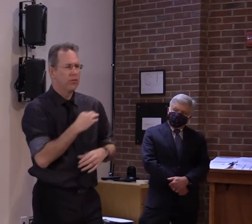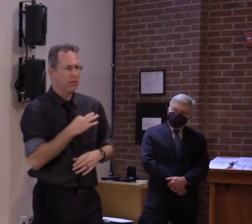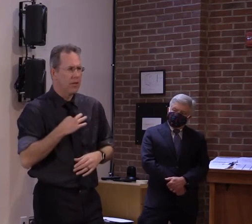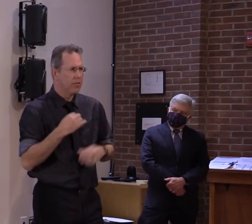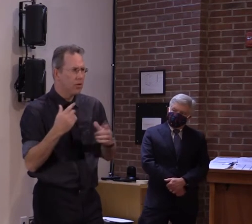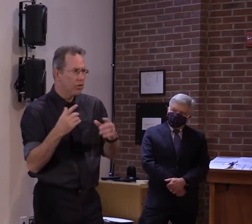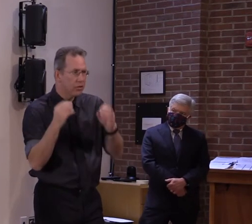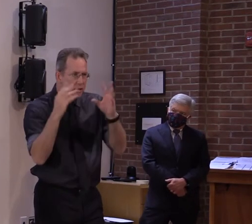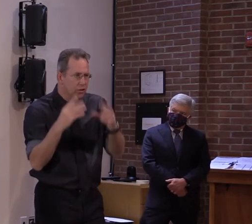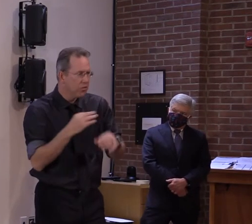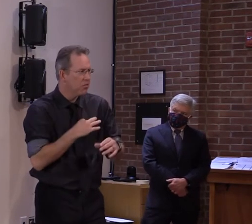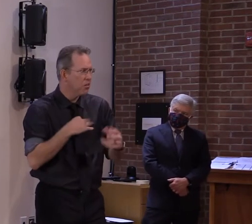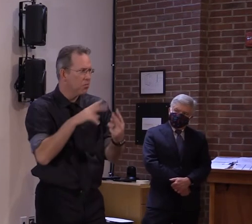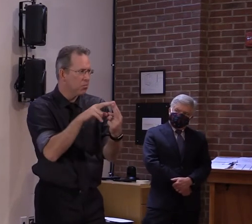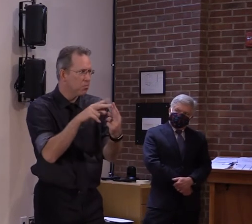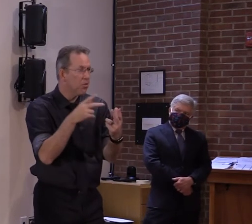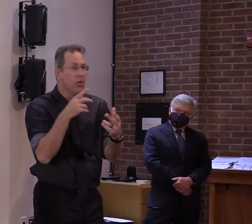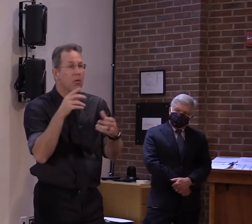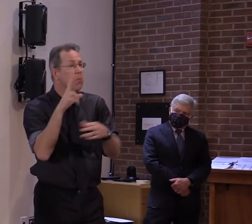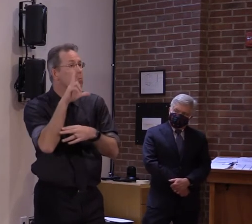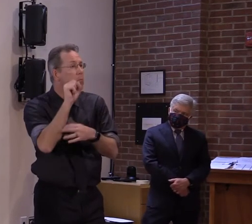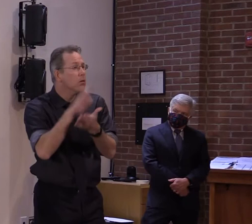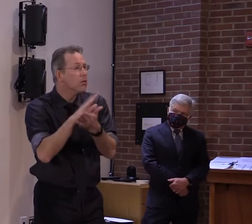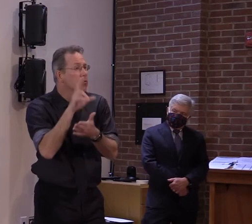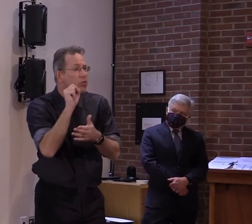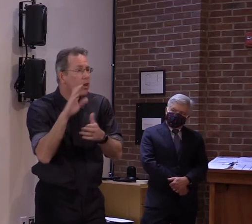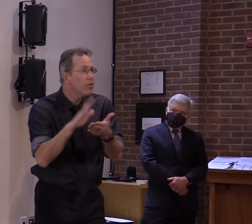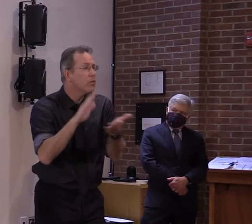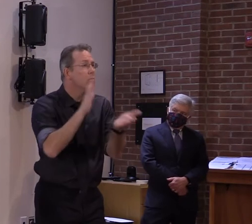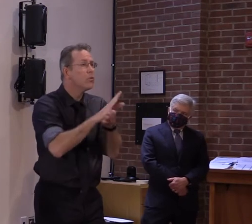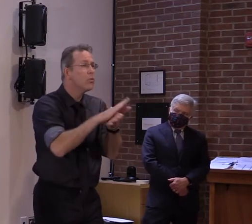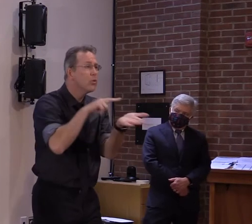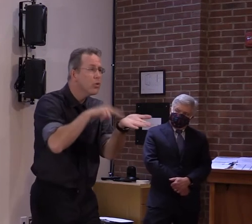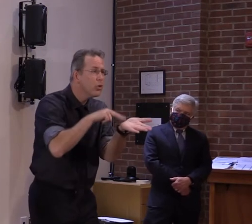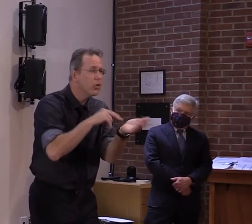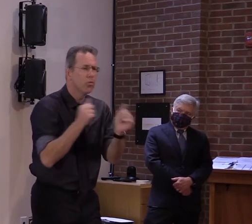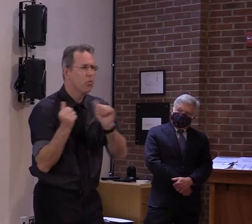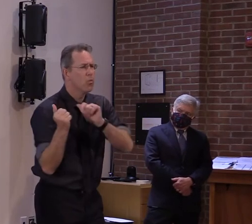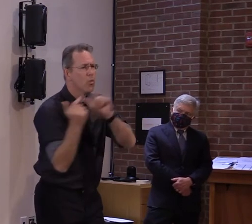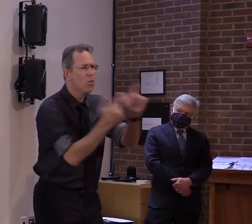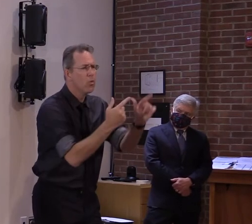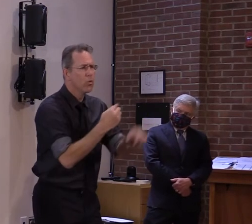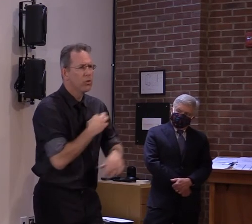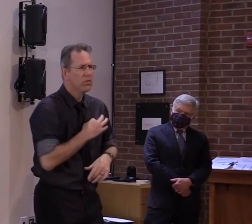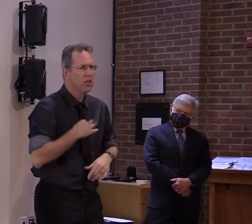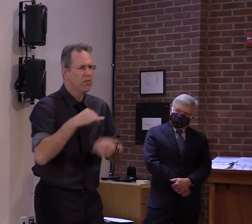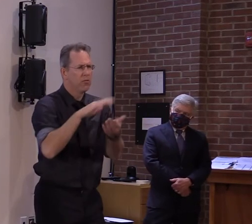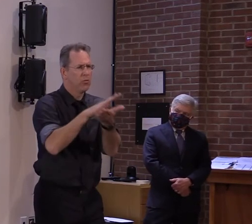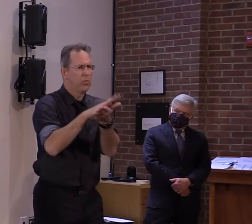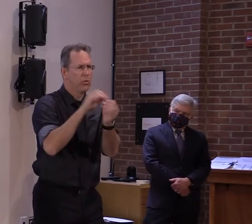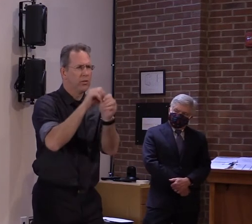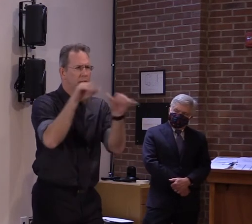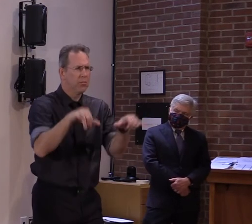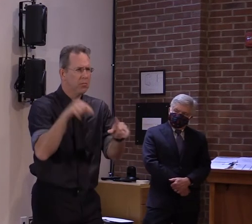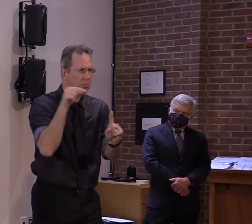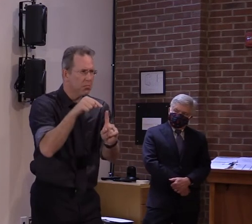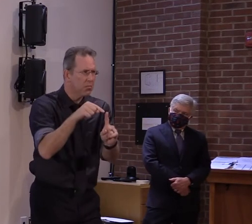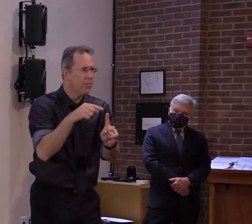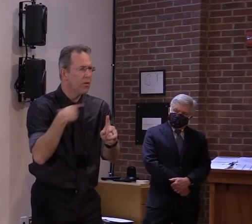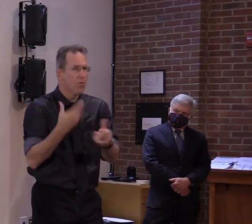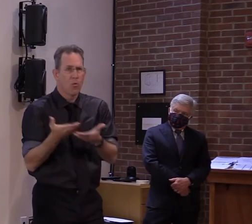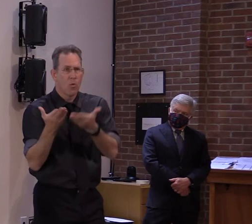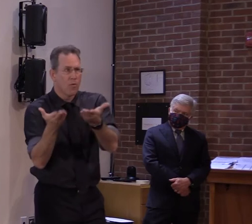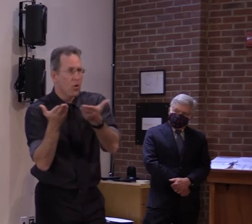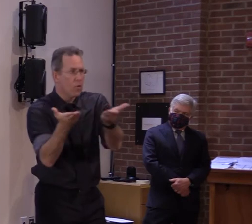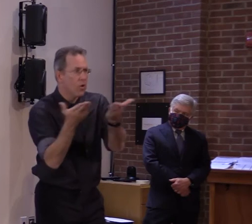employees, bus drivers, food service workers, and so forth. And this week we offered it for once for each